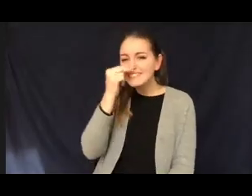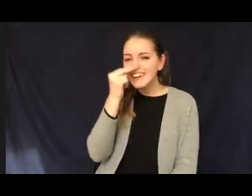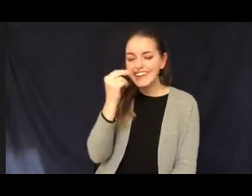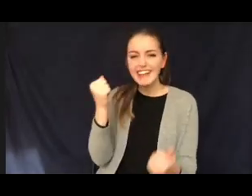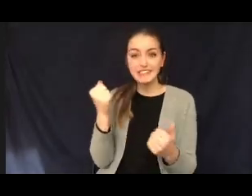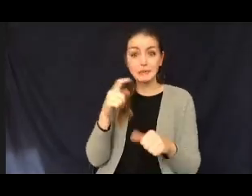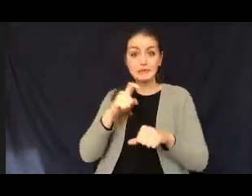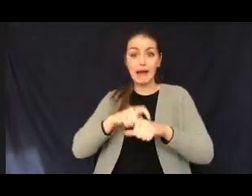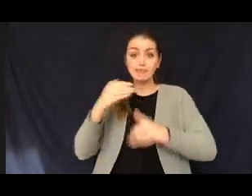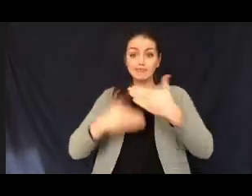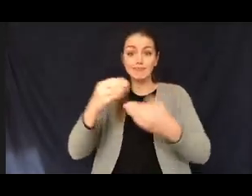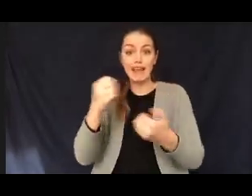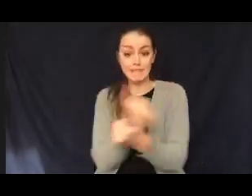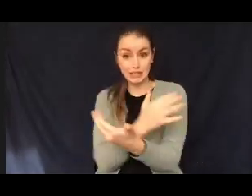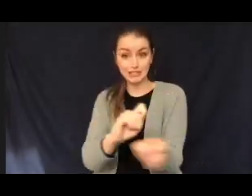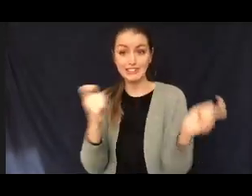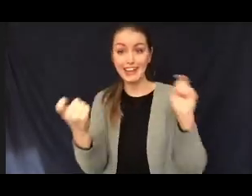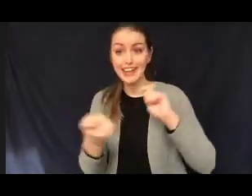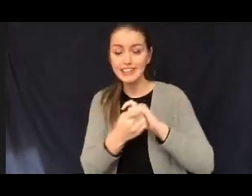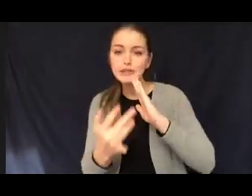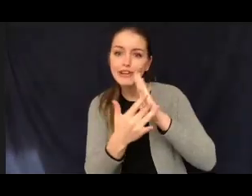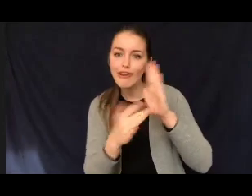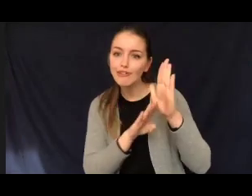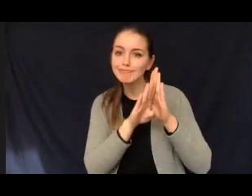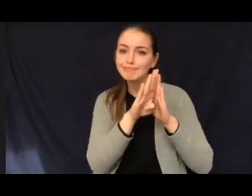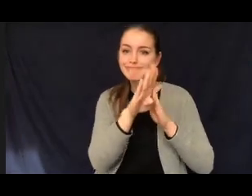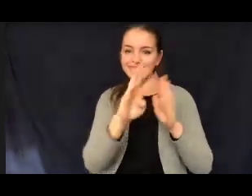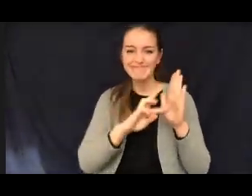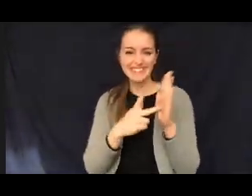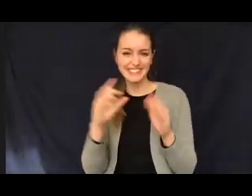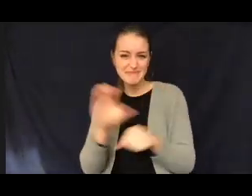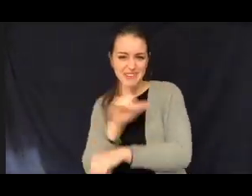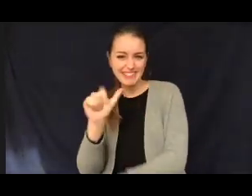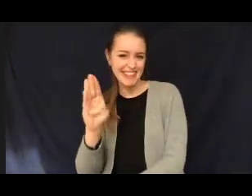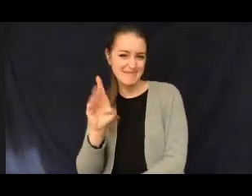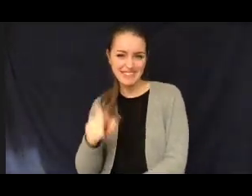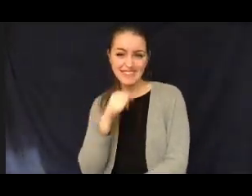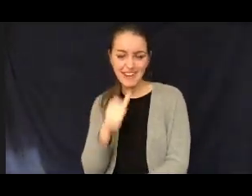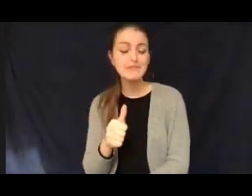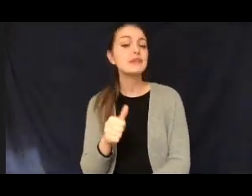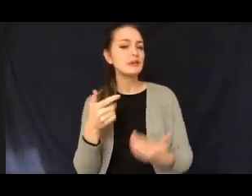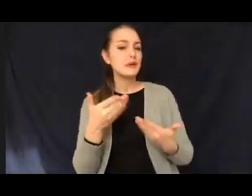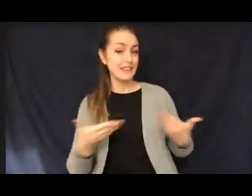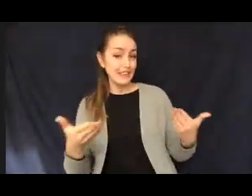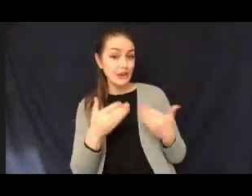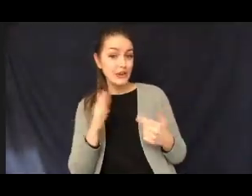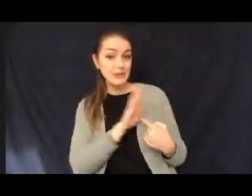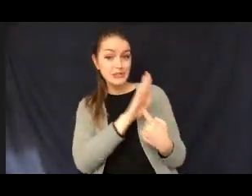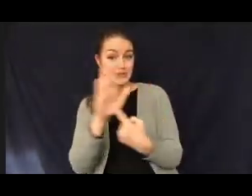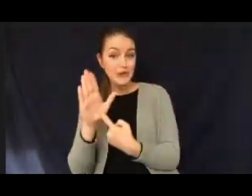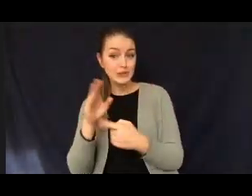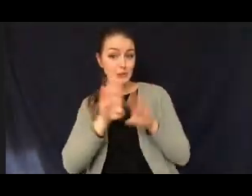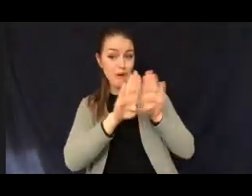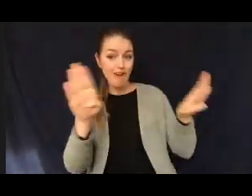everything Yeah. in technology. Yes. Hey, So- just while we're here, can I show the kids the Oh, of school? course. So Yeah, this yeah,